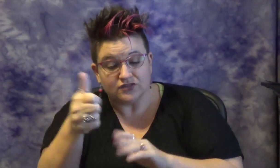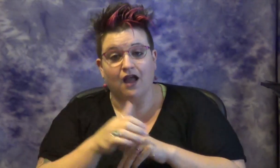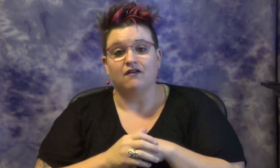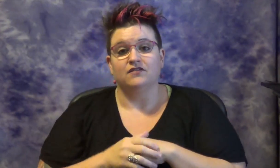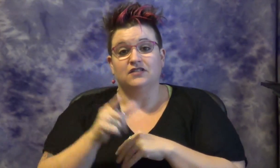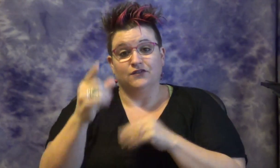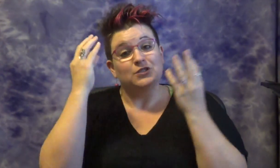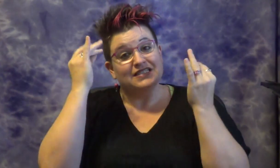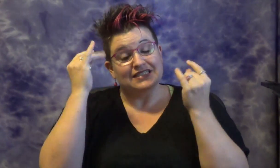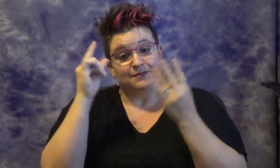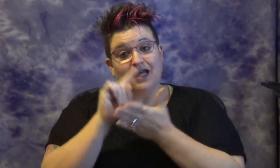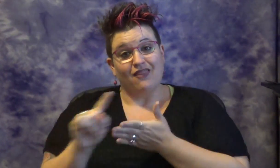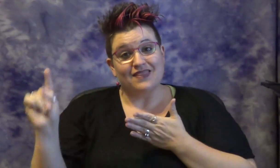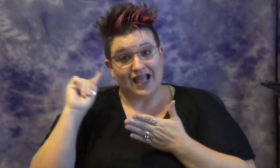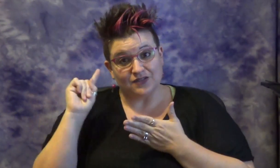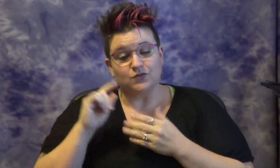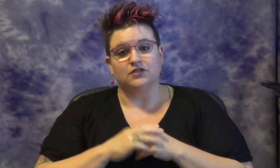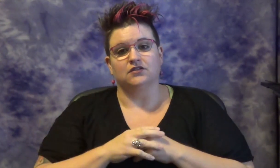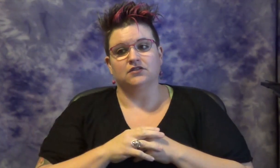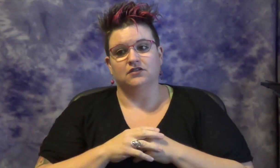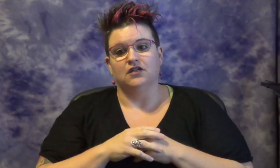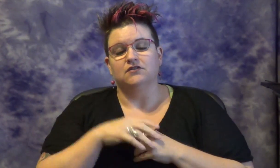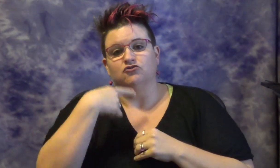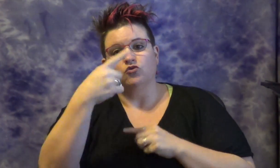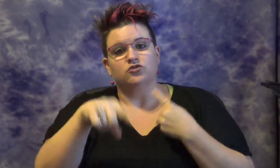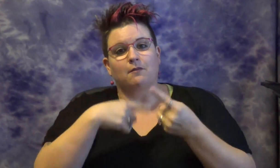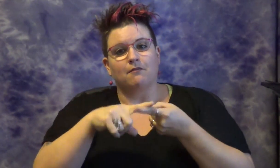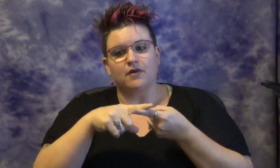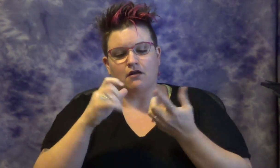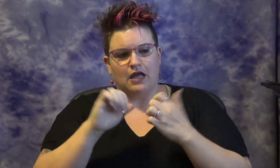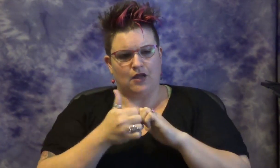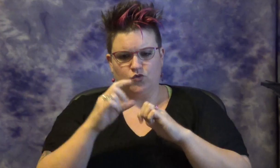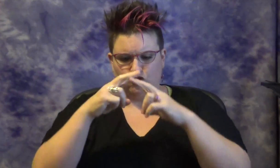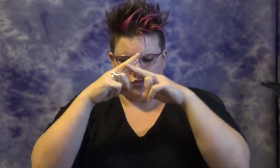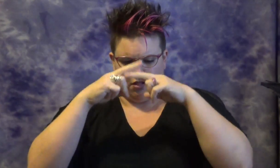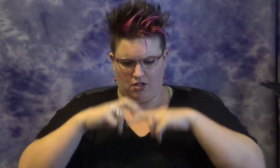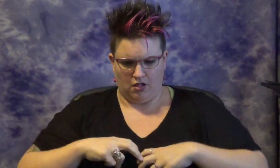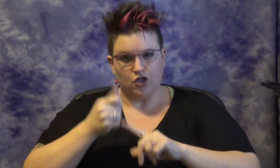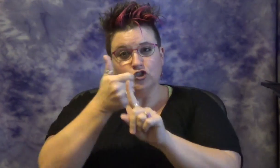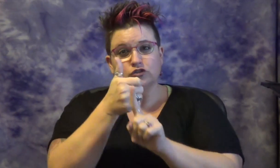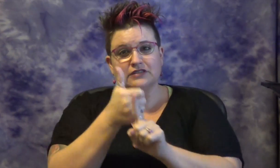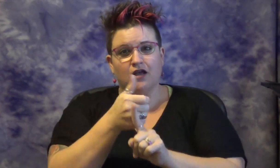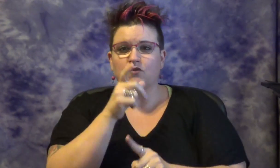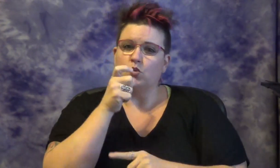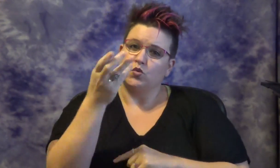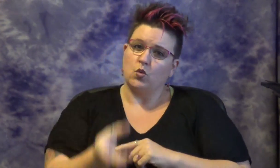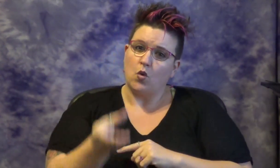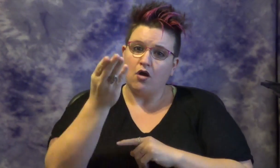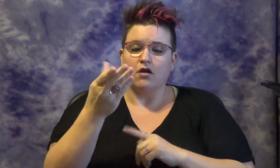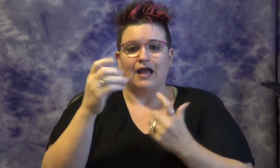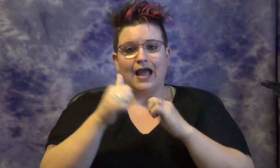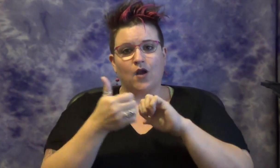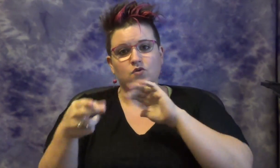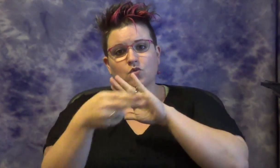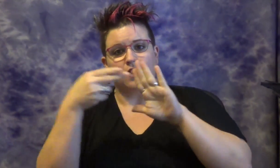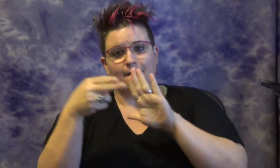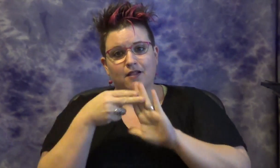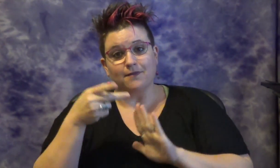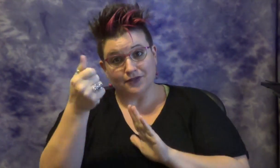deaf community, you just have to think of how they label themselves. Like if you look at yourself, remember last week we talked about culture